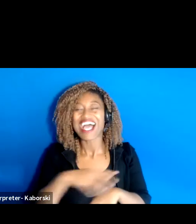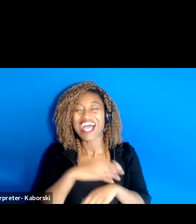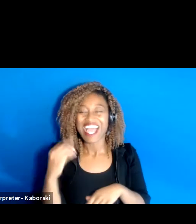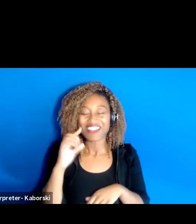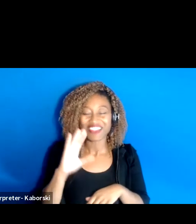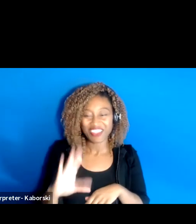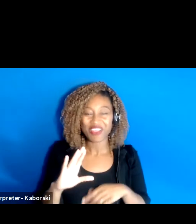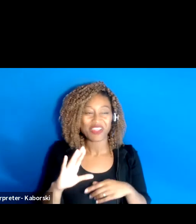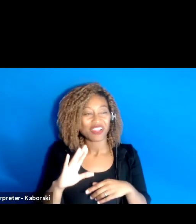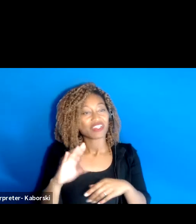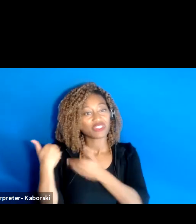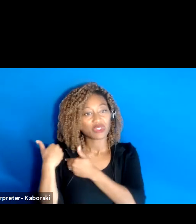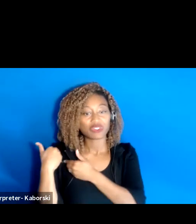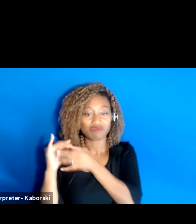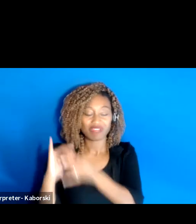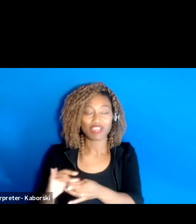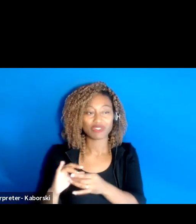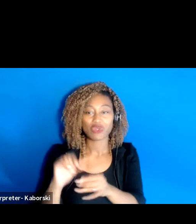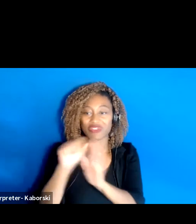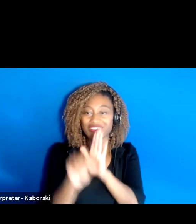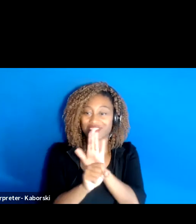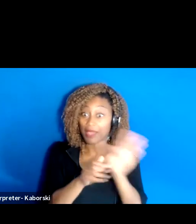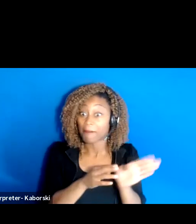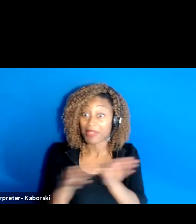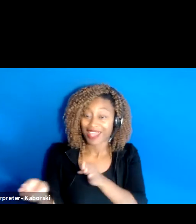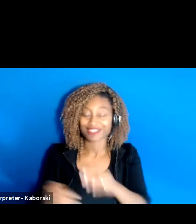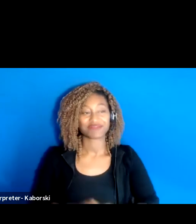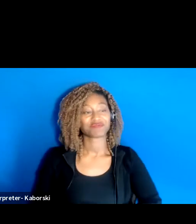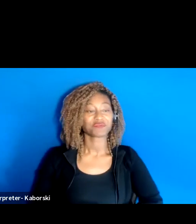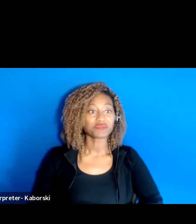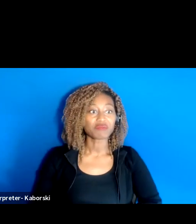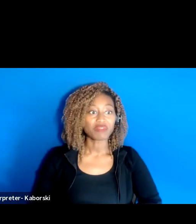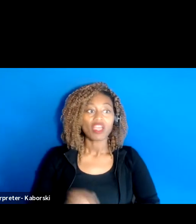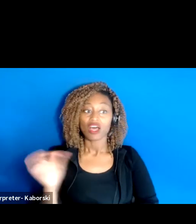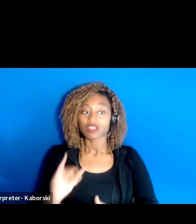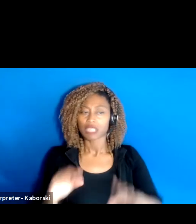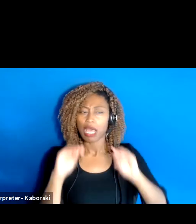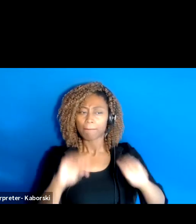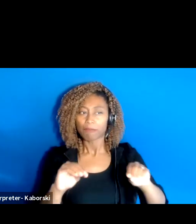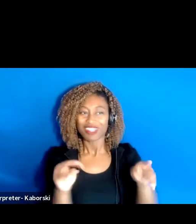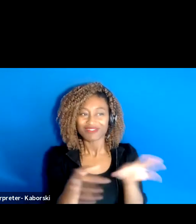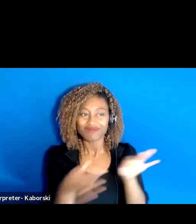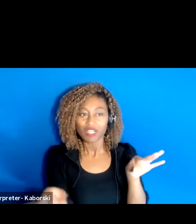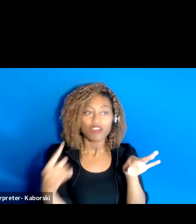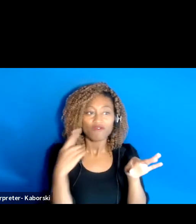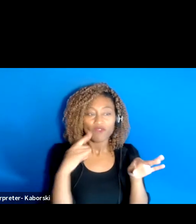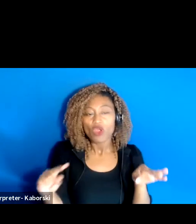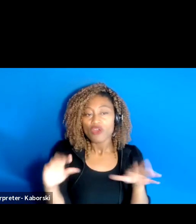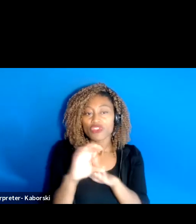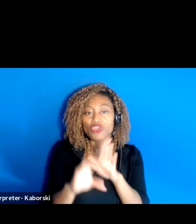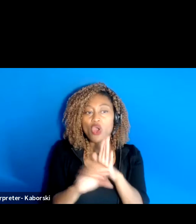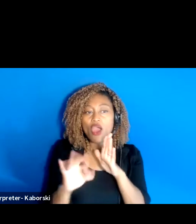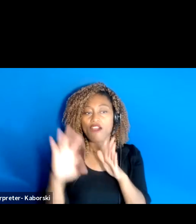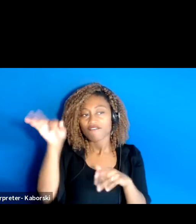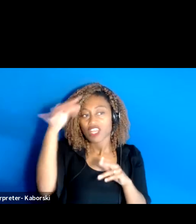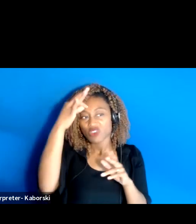plan. And also, I've included the site there for the Code of Federal Regulations where these provisions